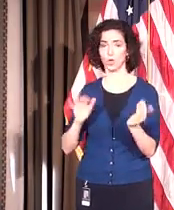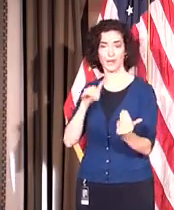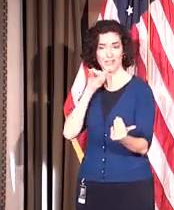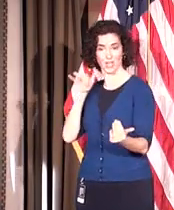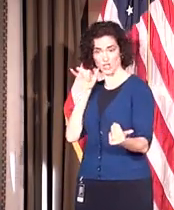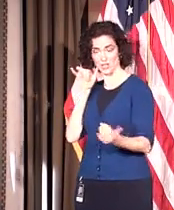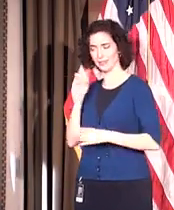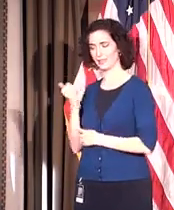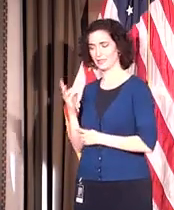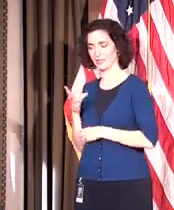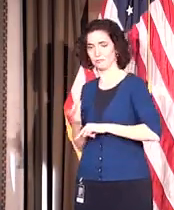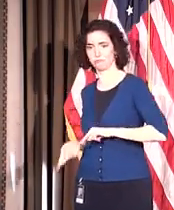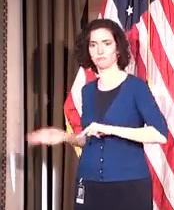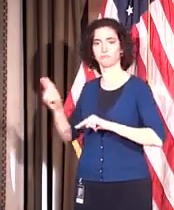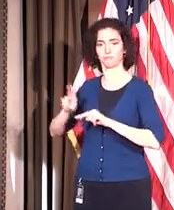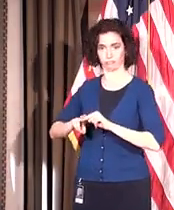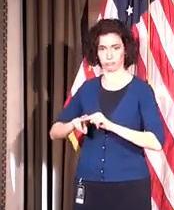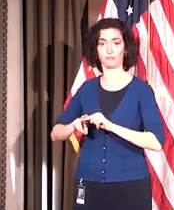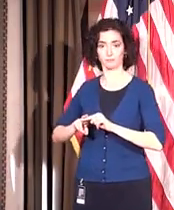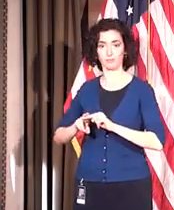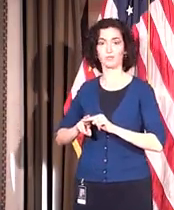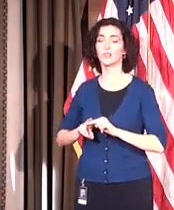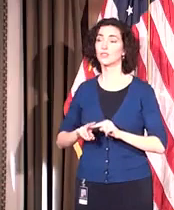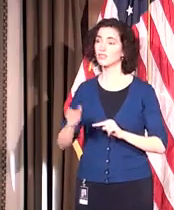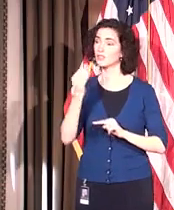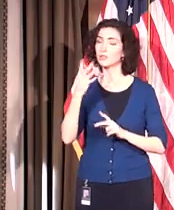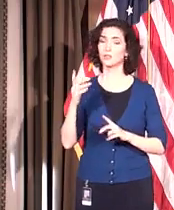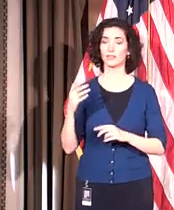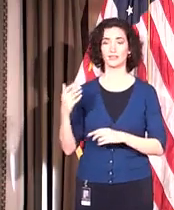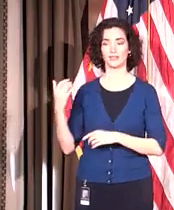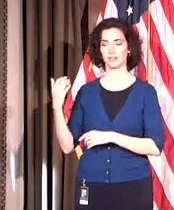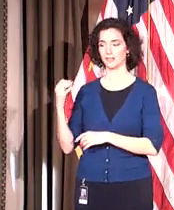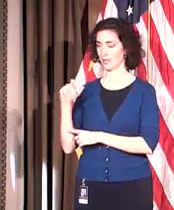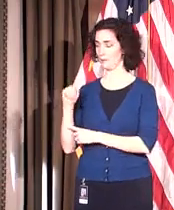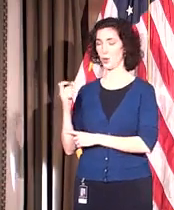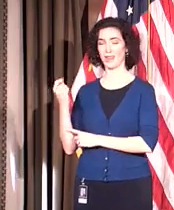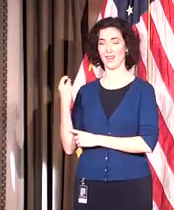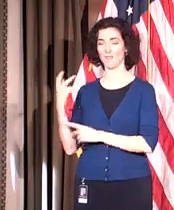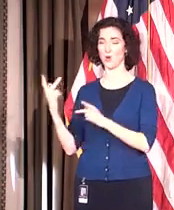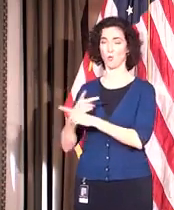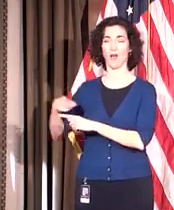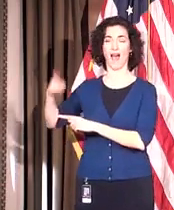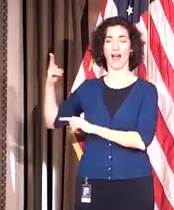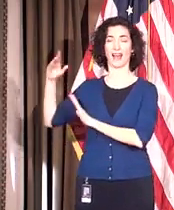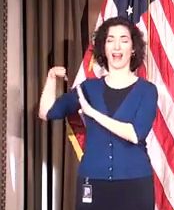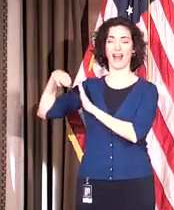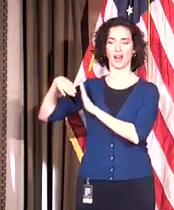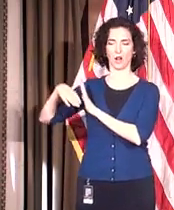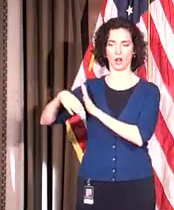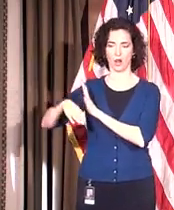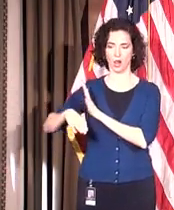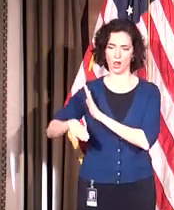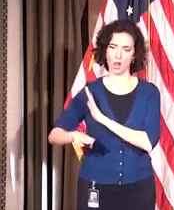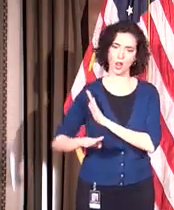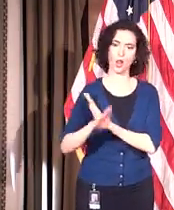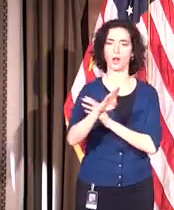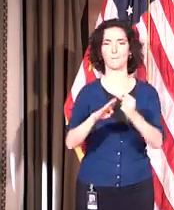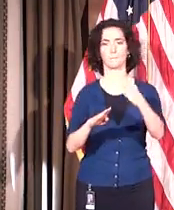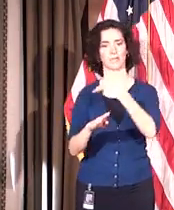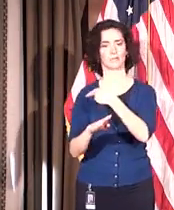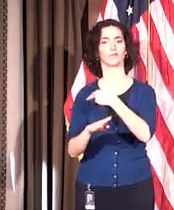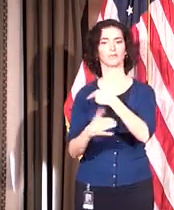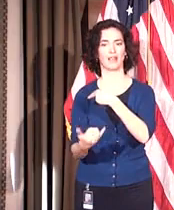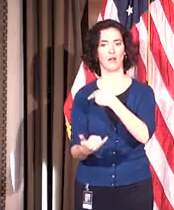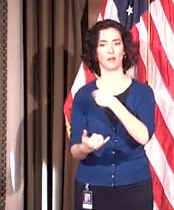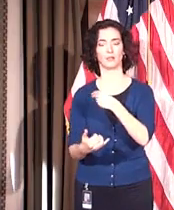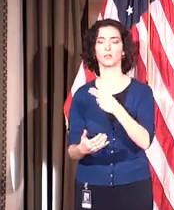yesterday. It is also the highest number since September the 11th. So we have quite